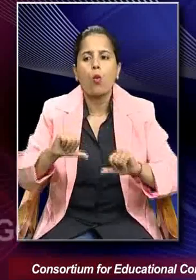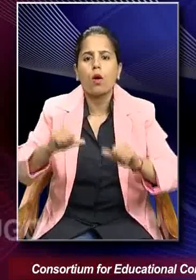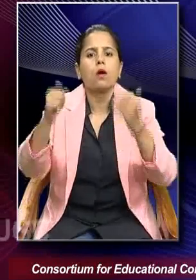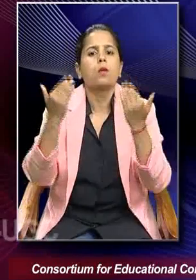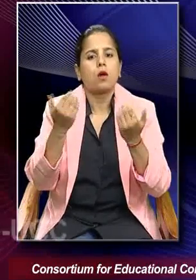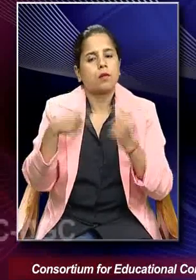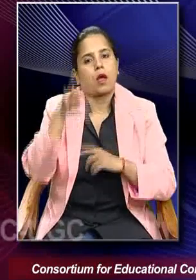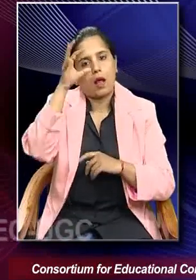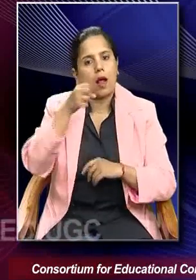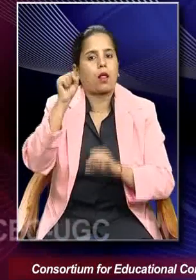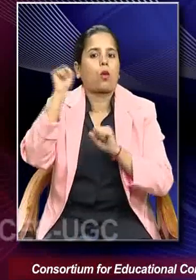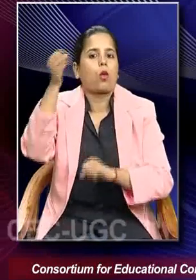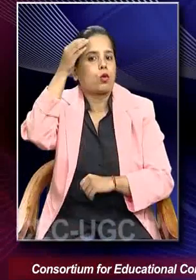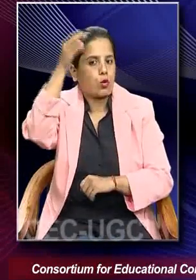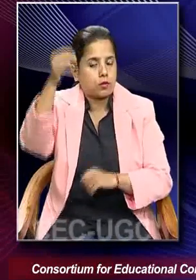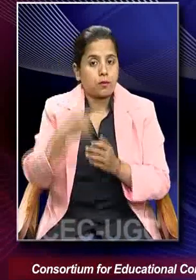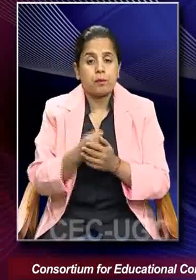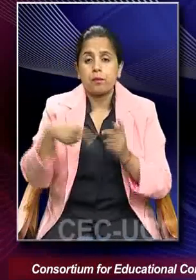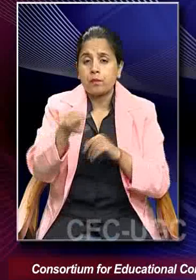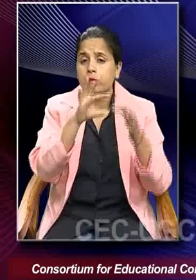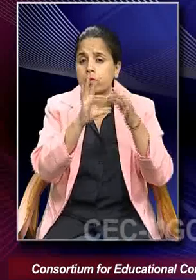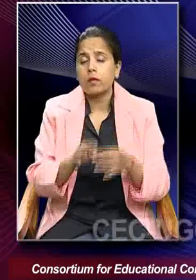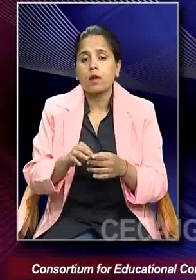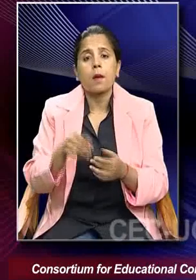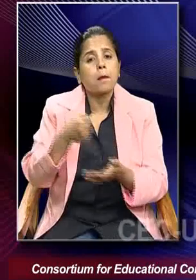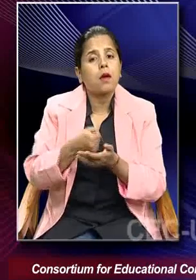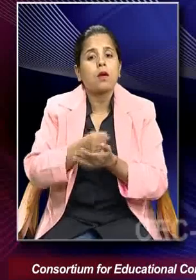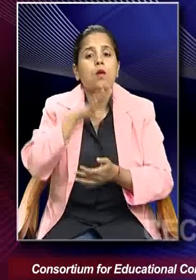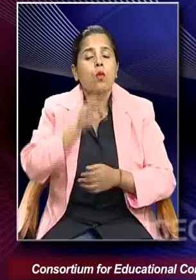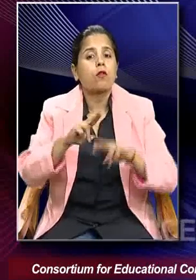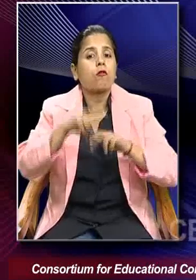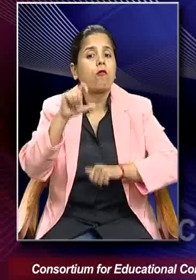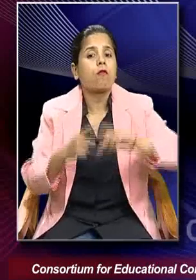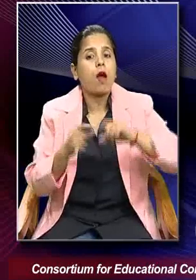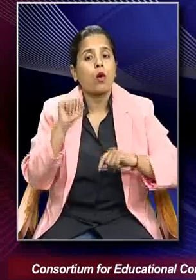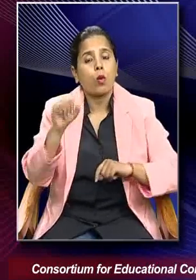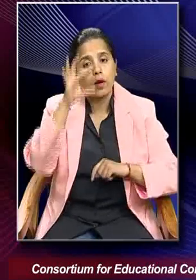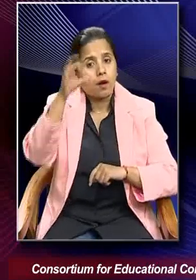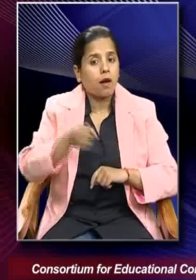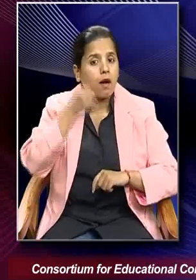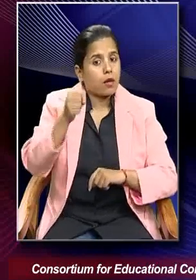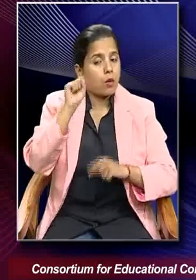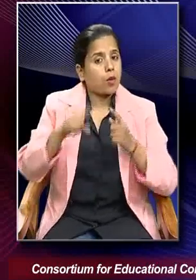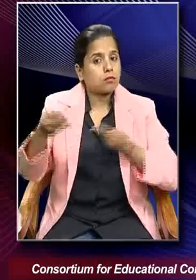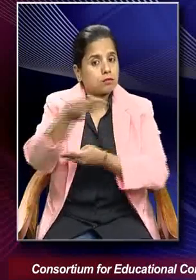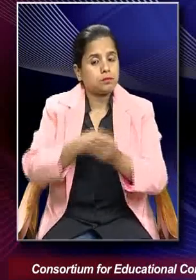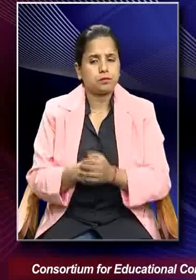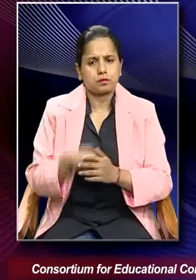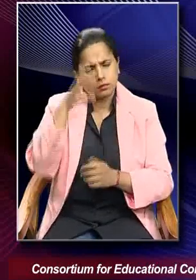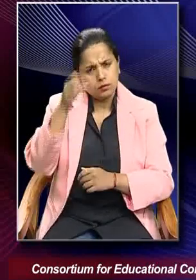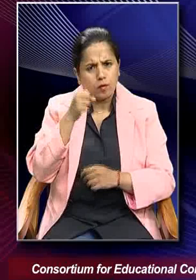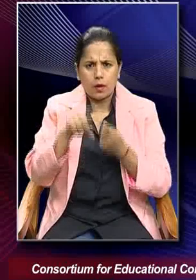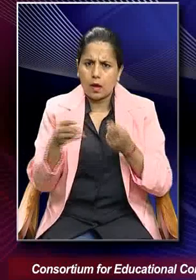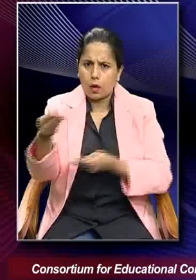All these concepts are pertaining to the basic fact of Gandhian economics. Now, how Gandhian